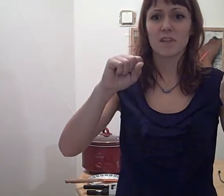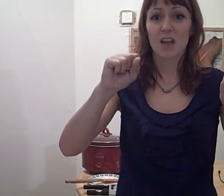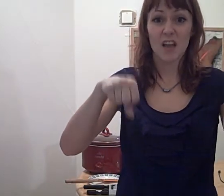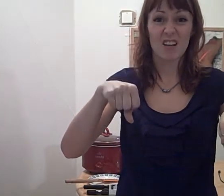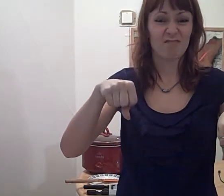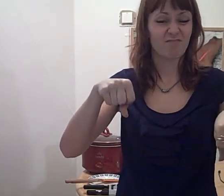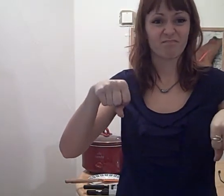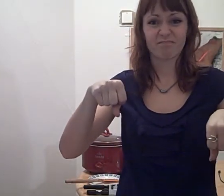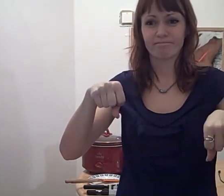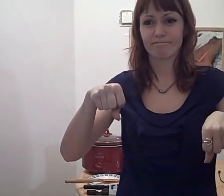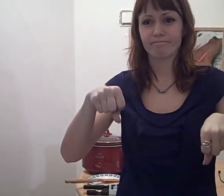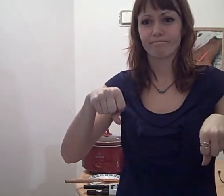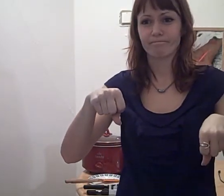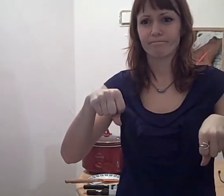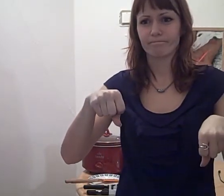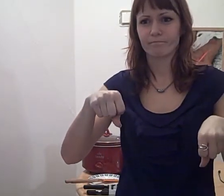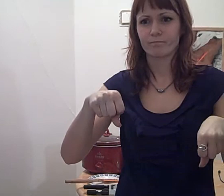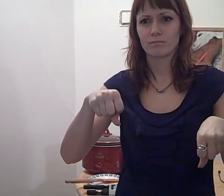power plant of tomorrow